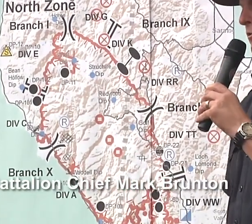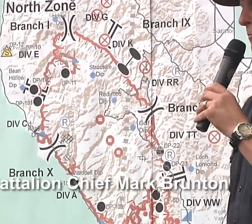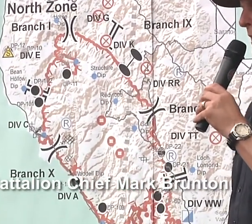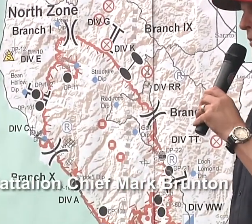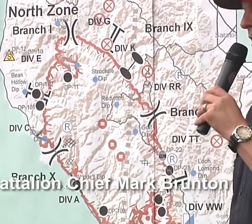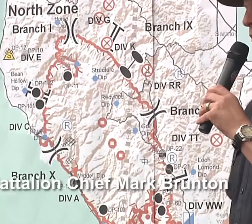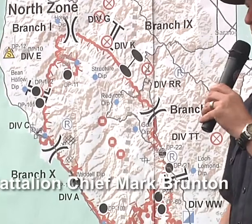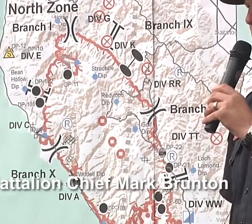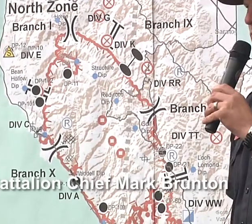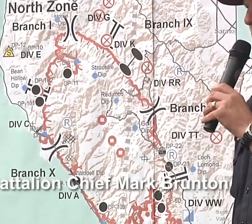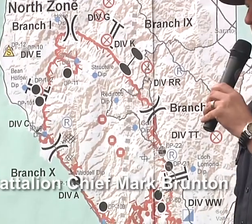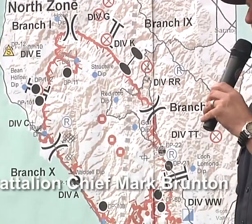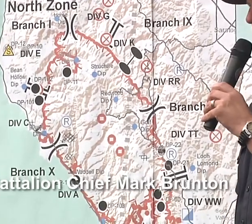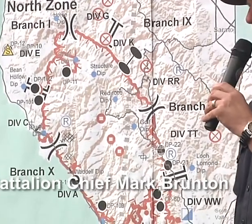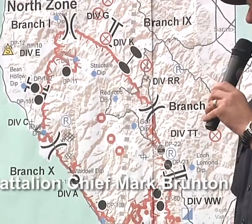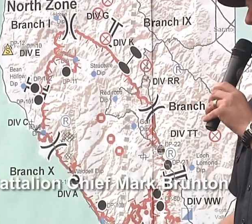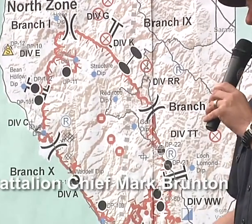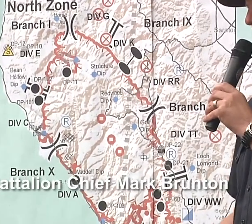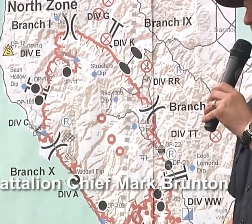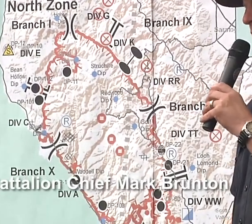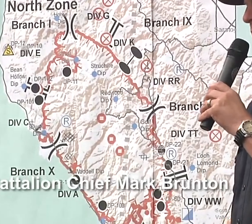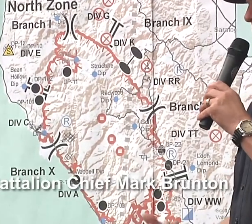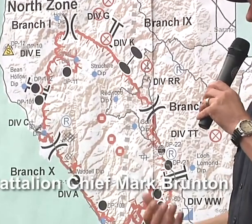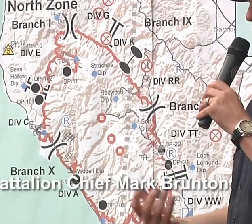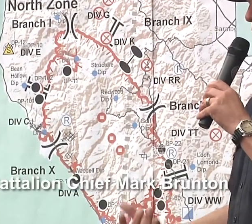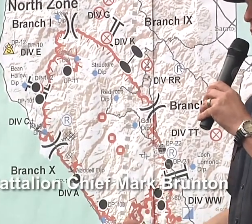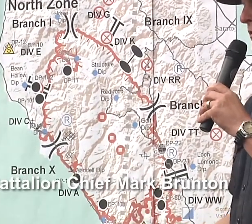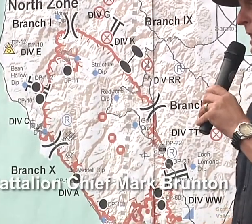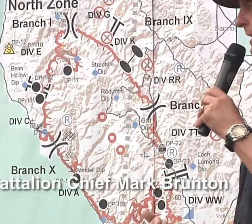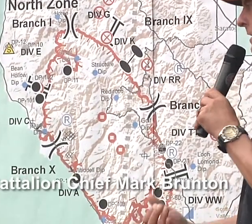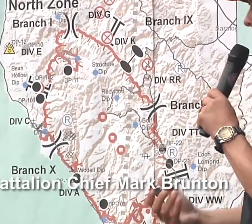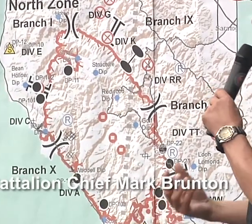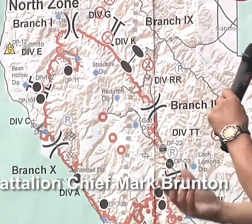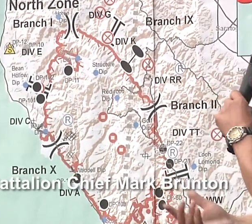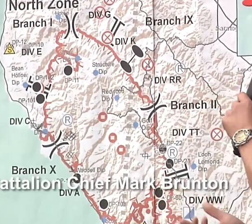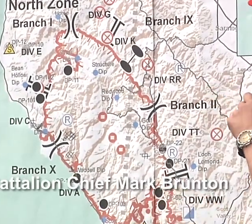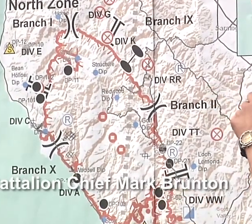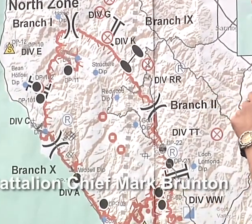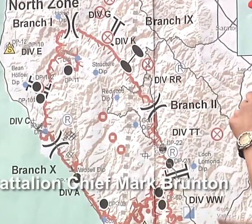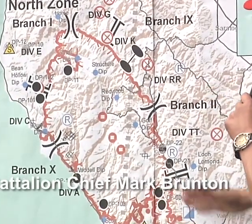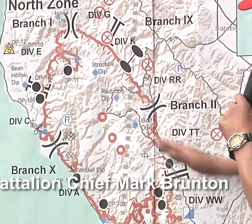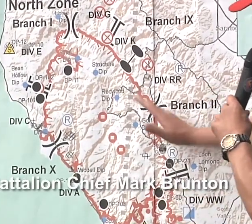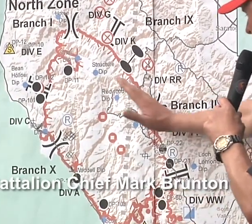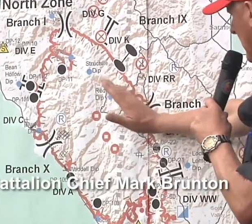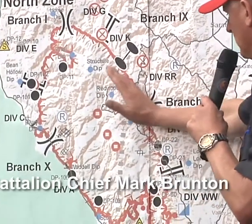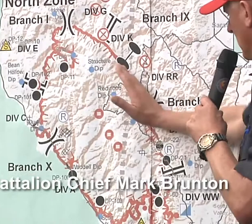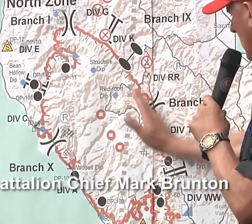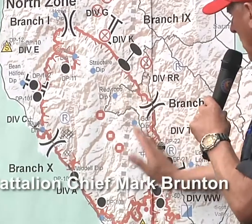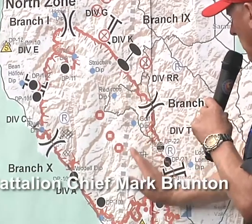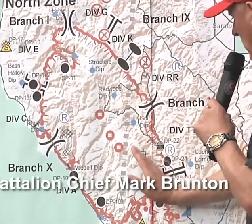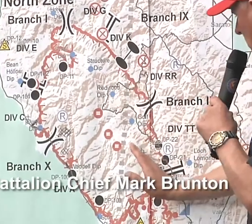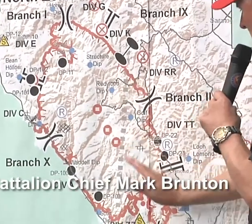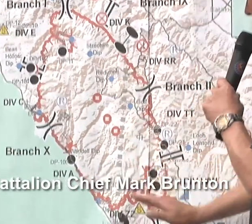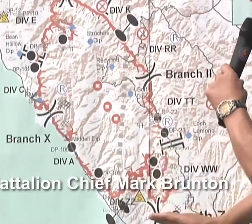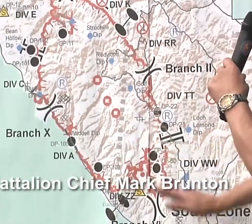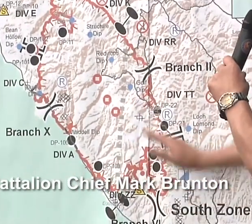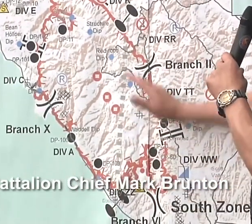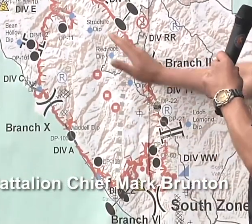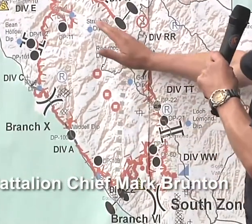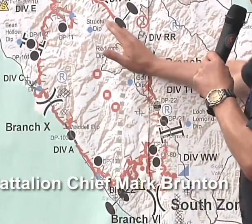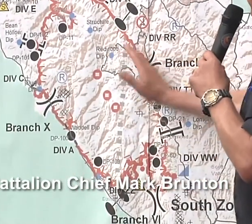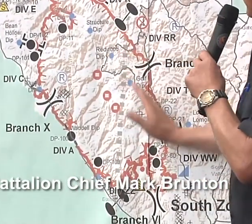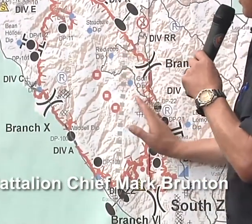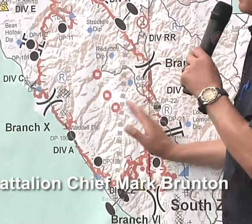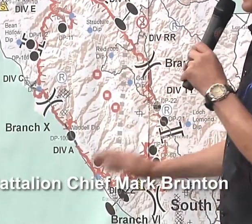And so they're making really good progress with that, whether it be everything from our dozer line to our hand crew lines all along that area.